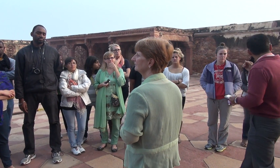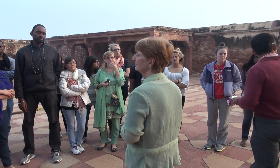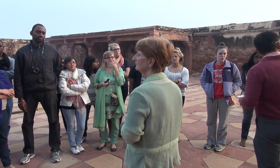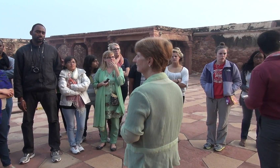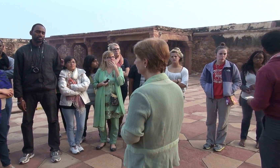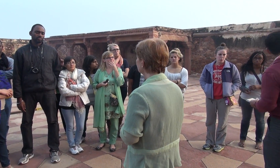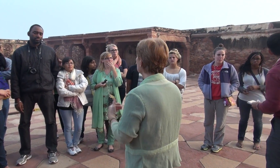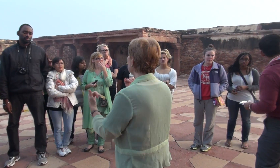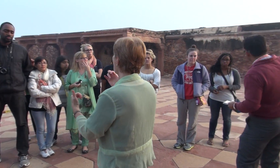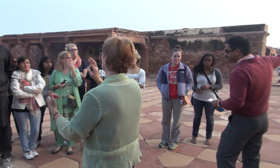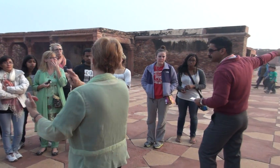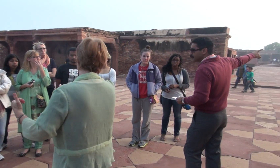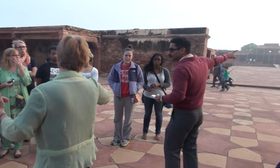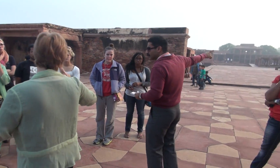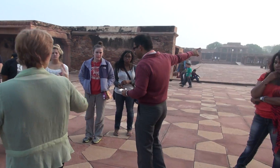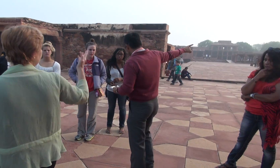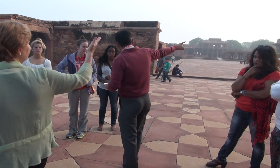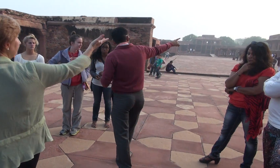Looking to our right,